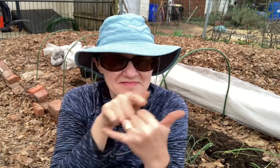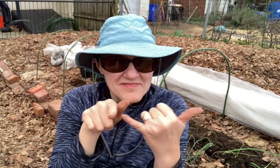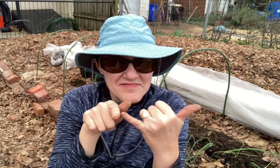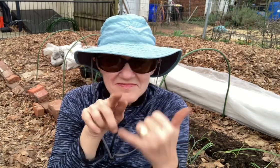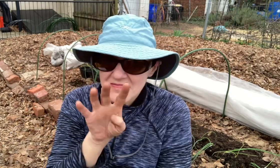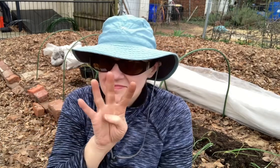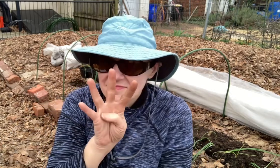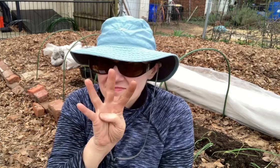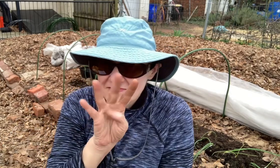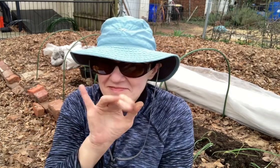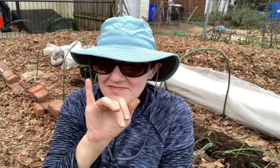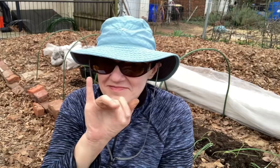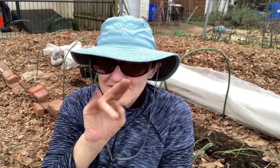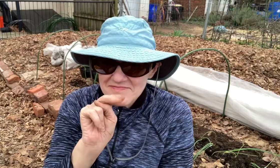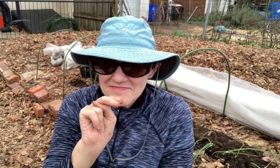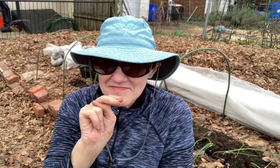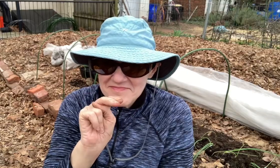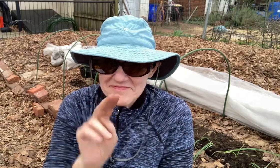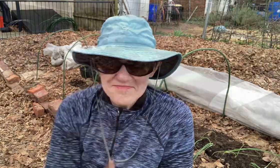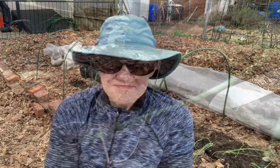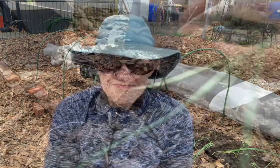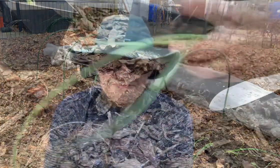And we're going to measure them 4 inches apart.